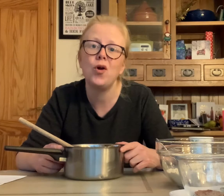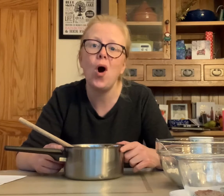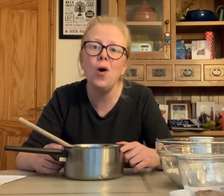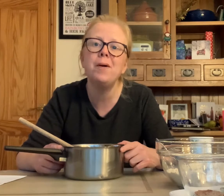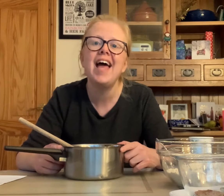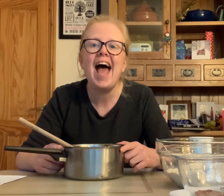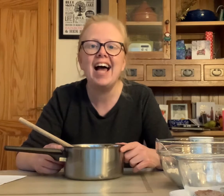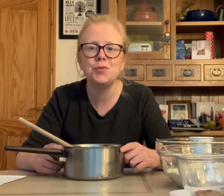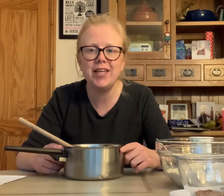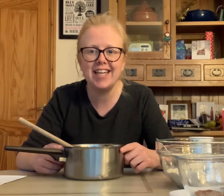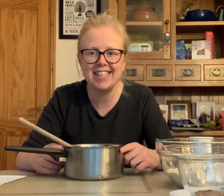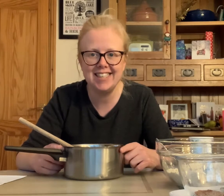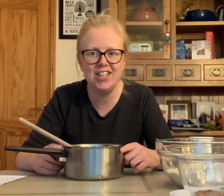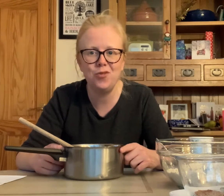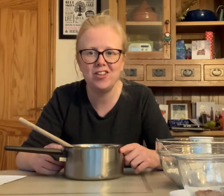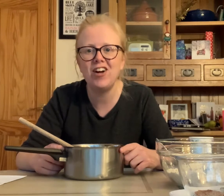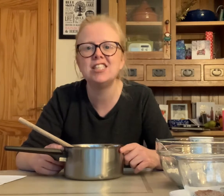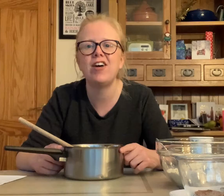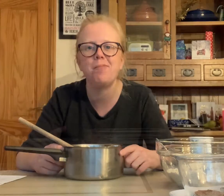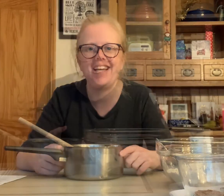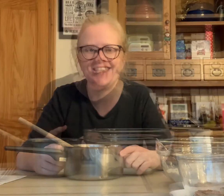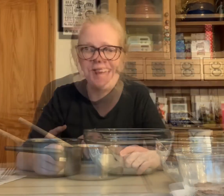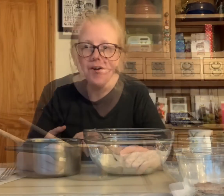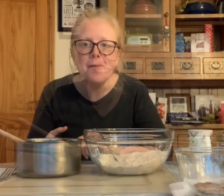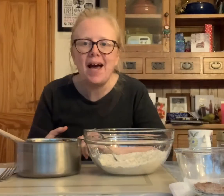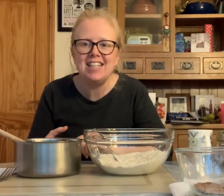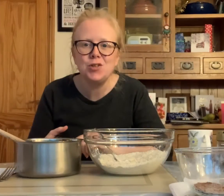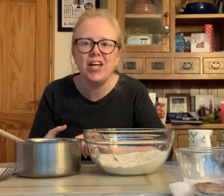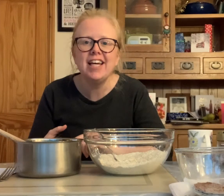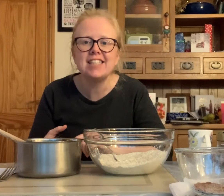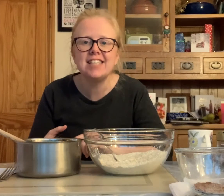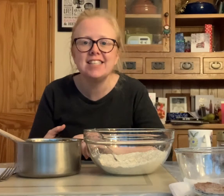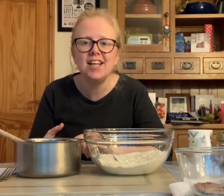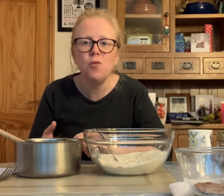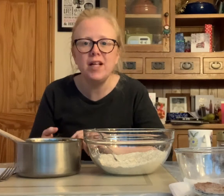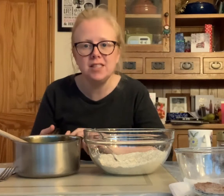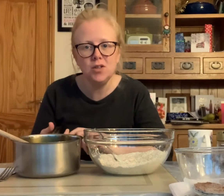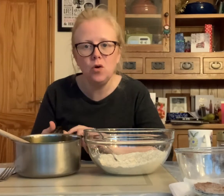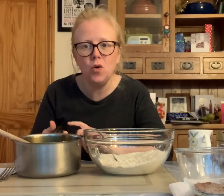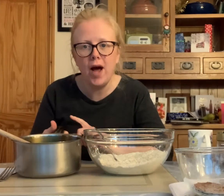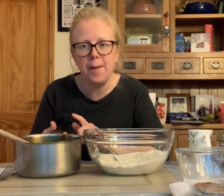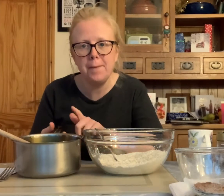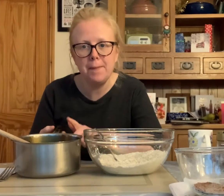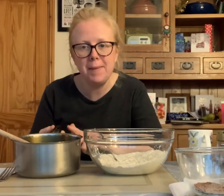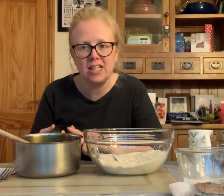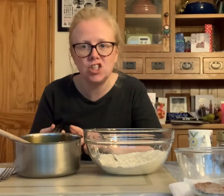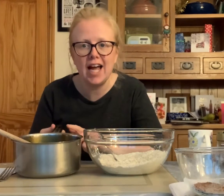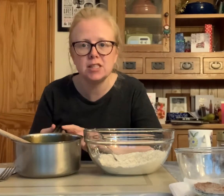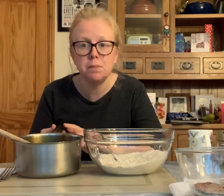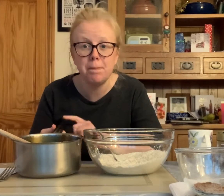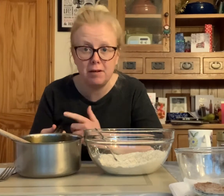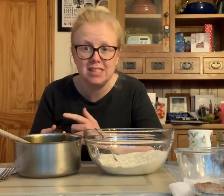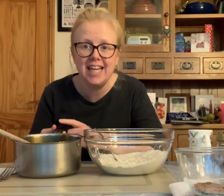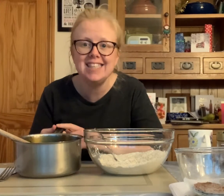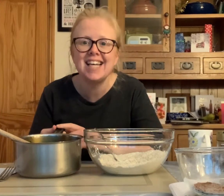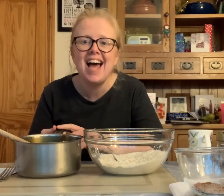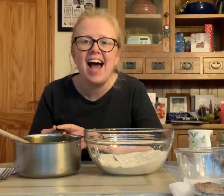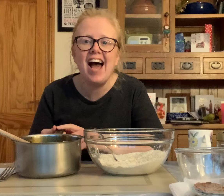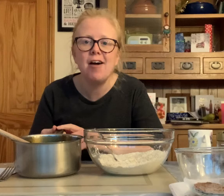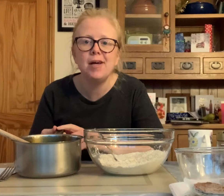hob, and we can continue with the rest of our bake. Okay, welcome back, little cooks. So once your mixture has melted, you